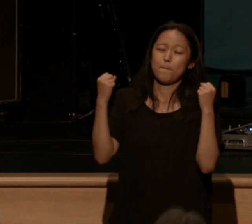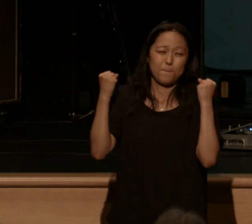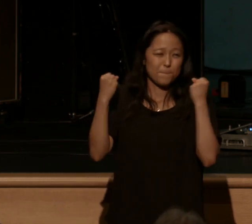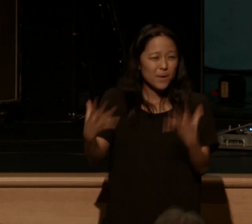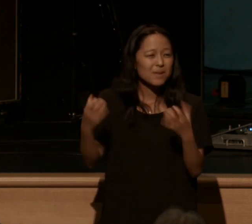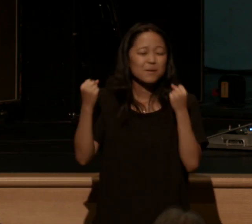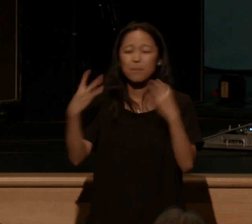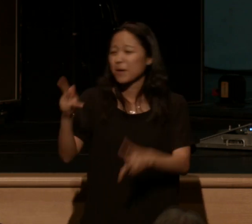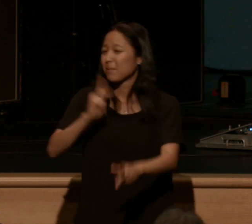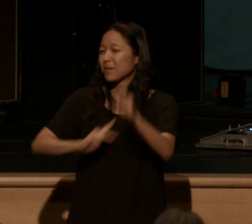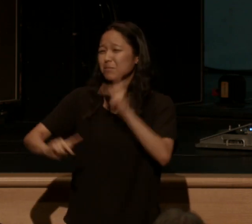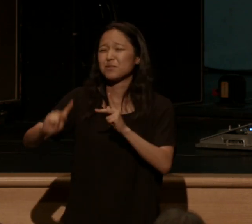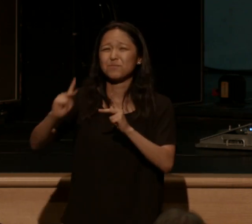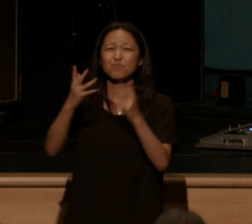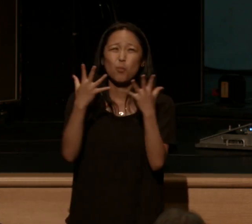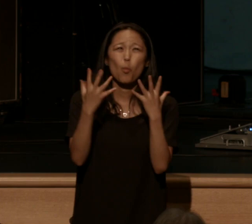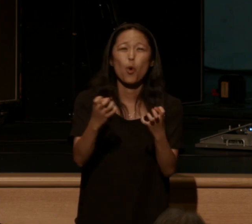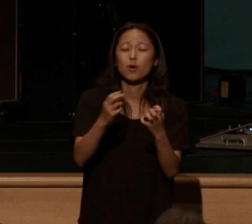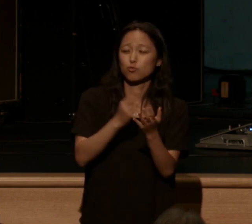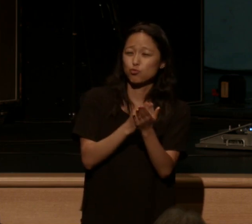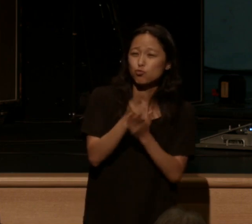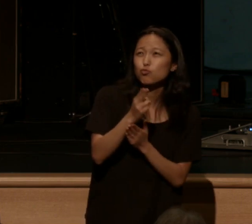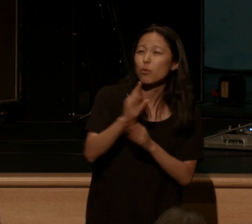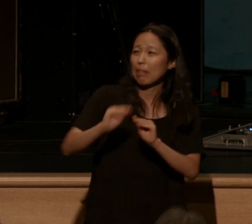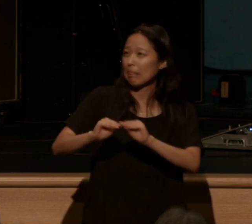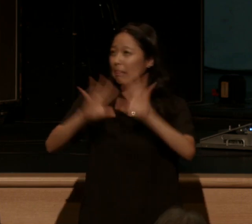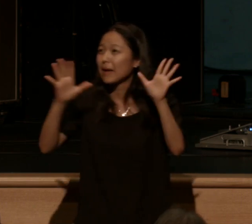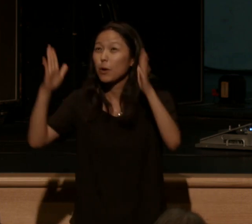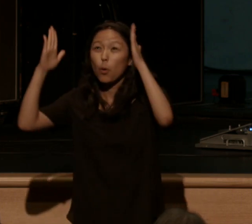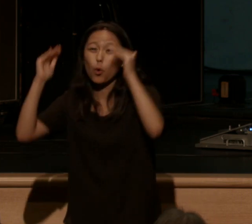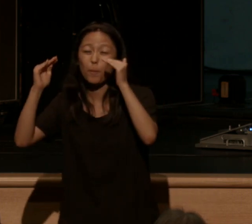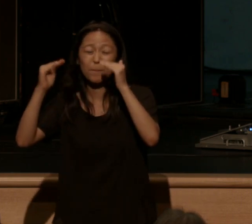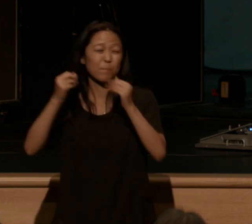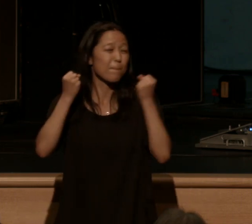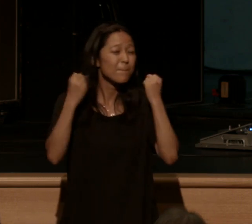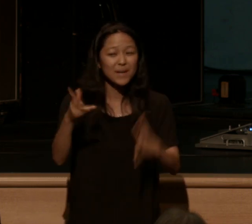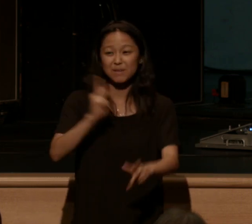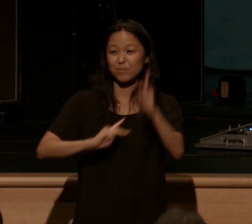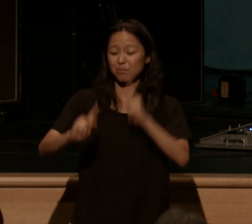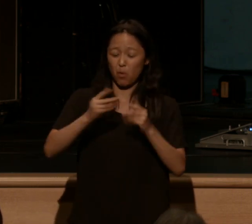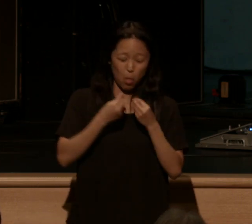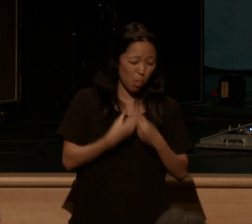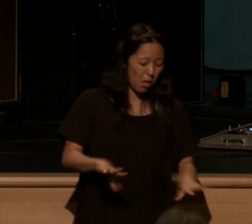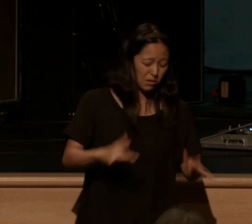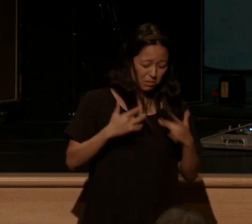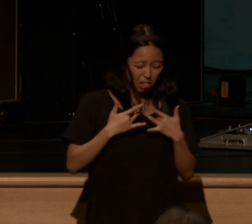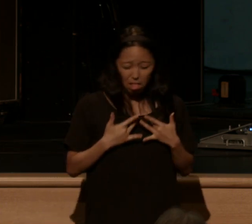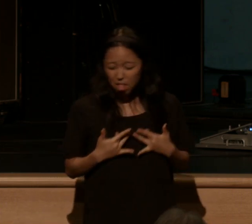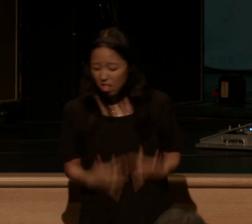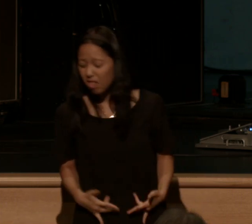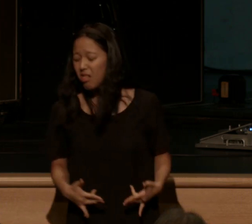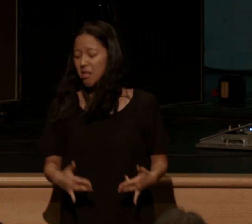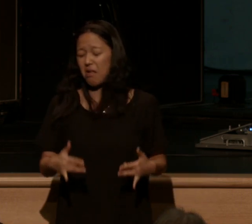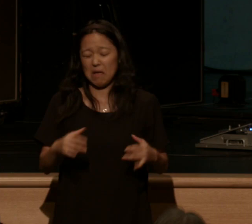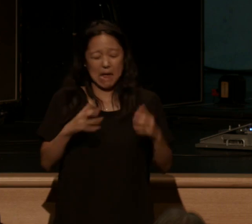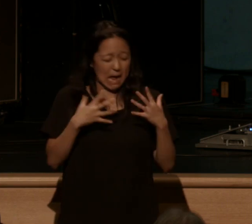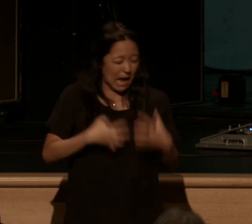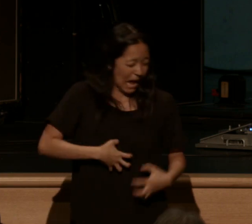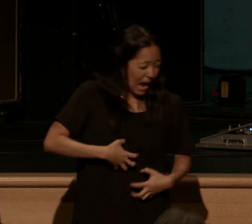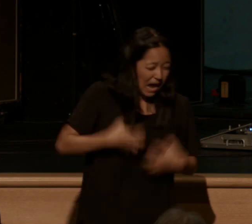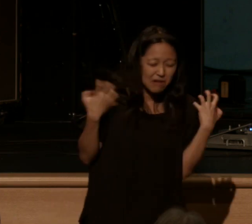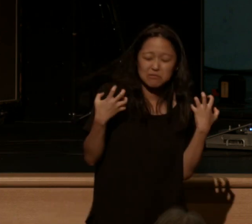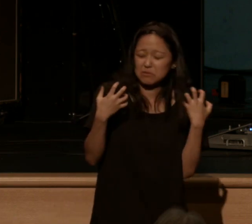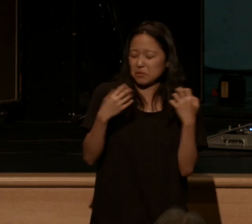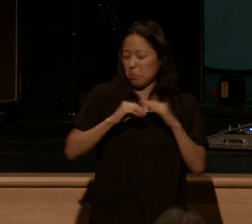people so desperate for truth and life and hope. They are so discouraged and so lost and so miserable and so angry and